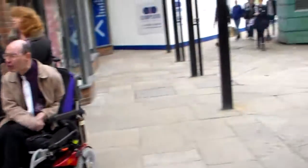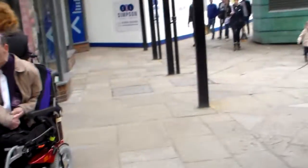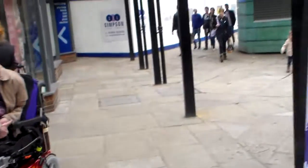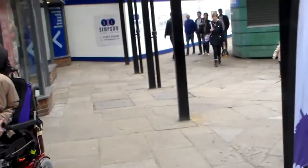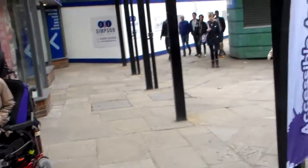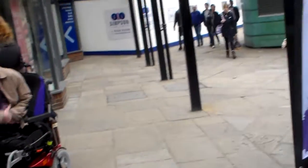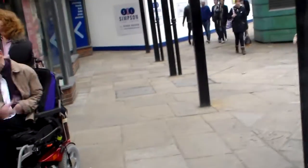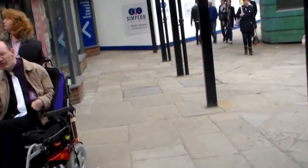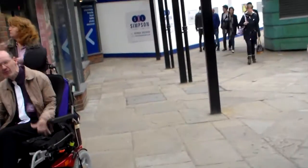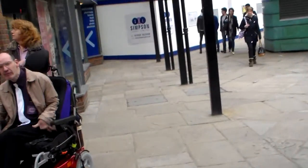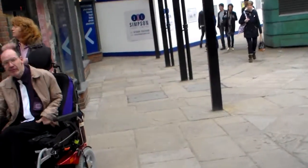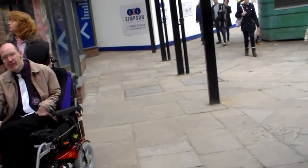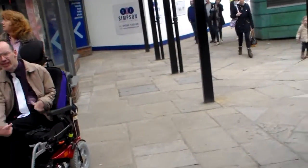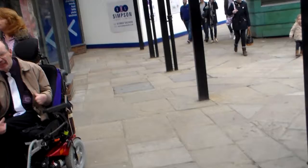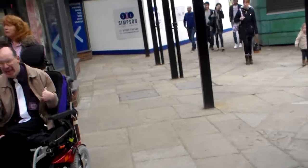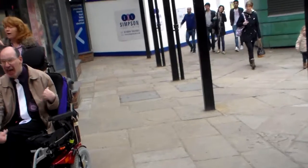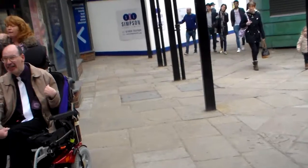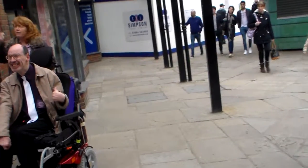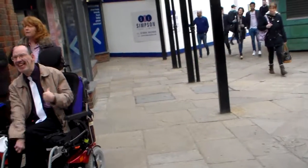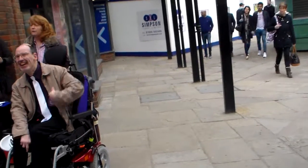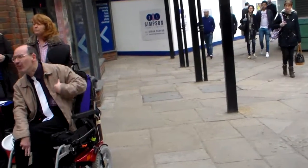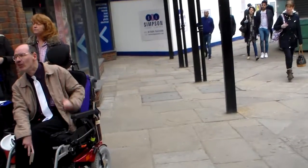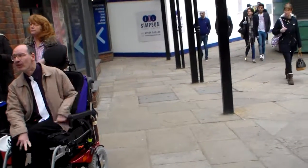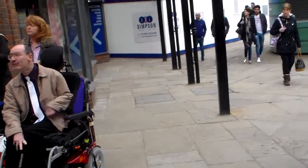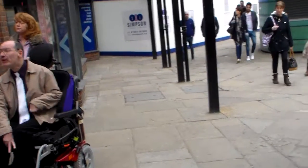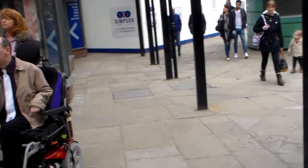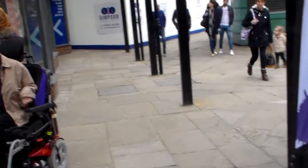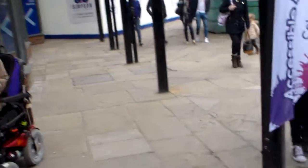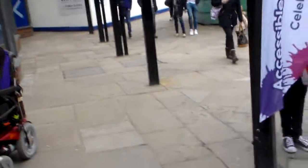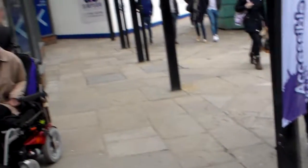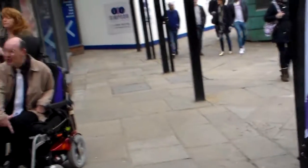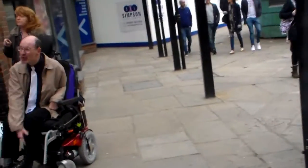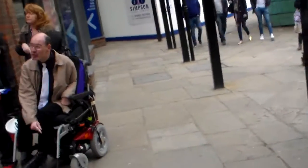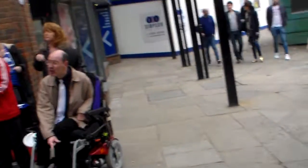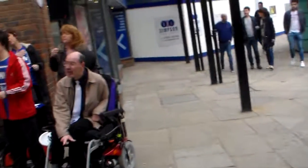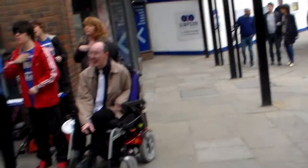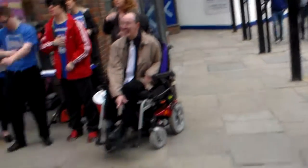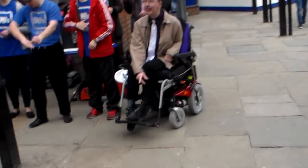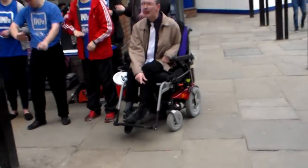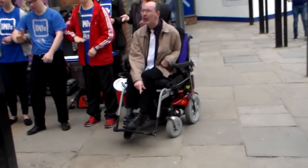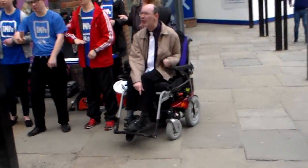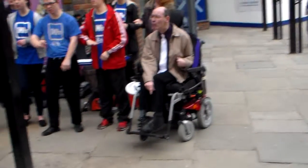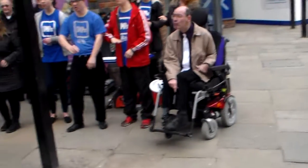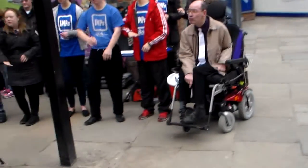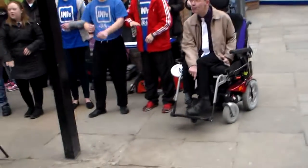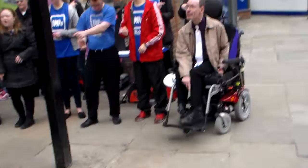going to let We're going to let sea in